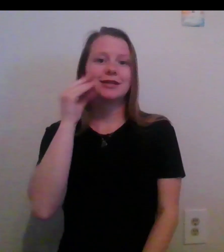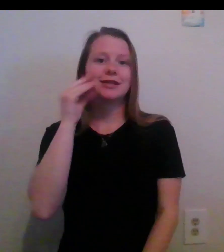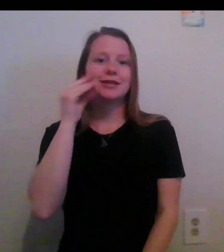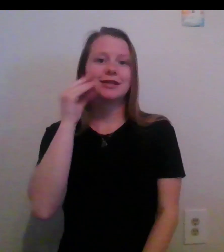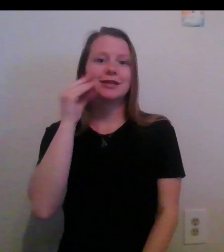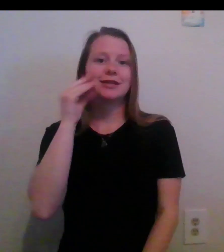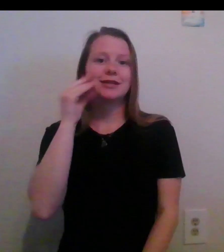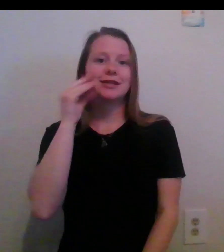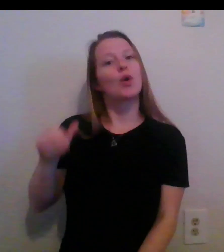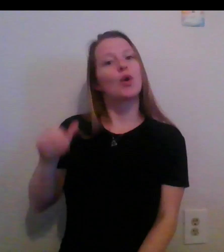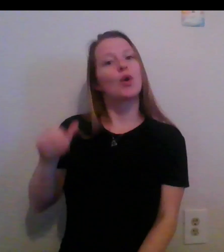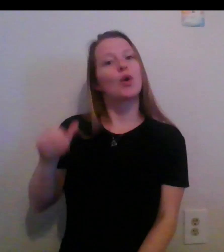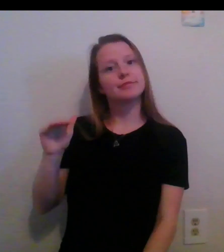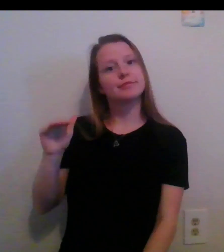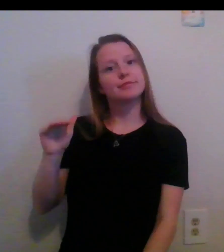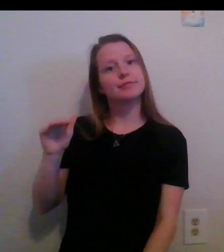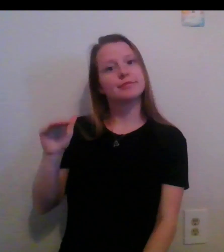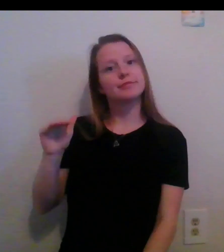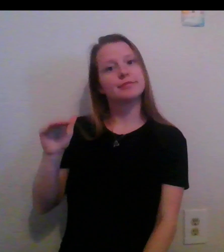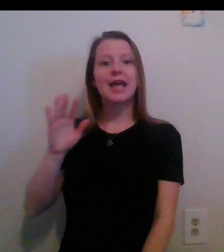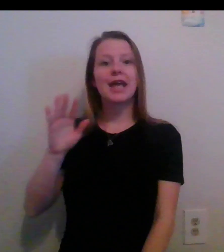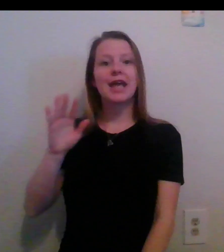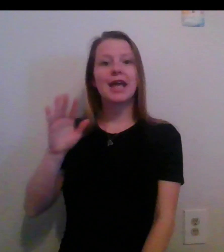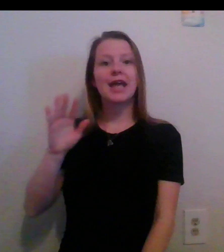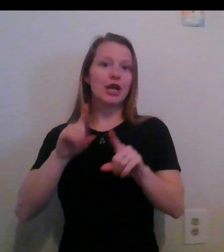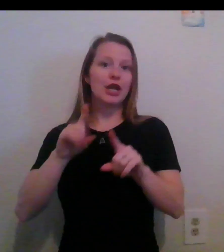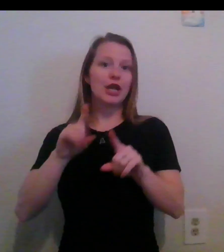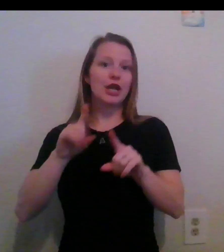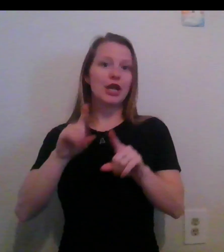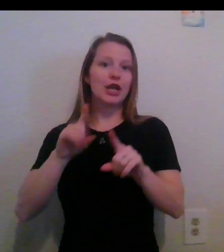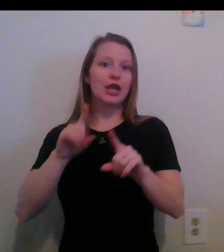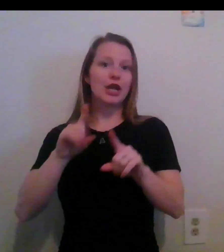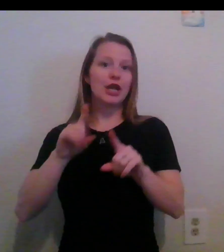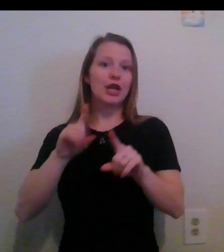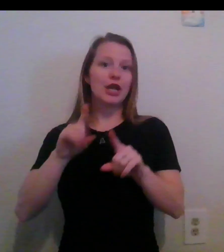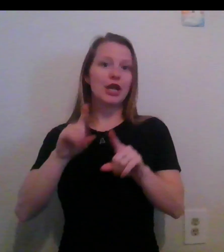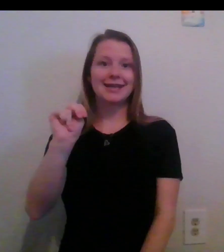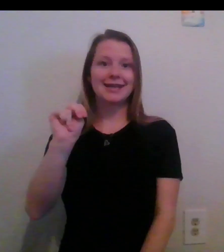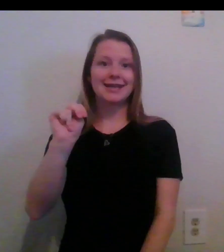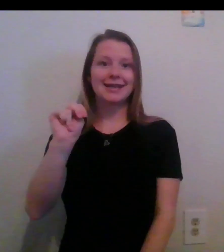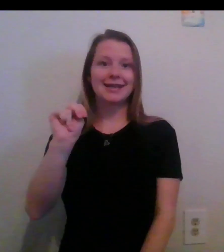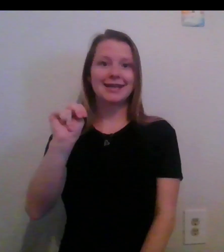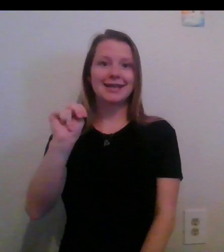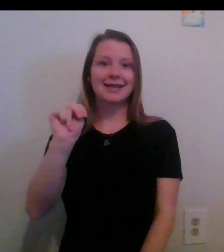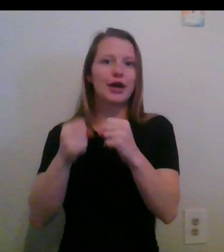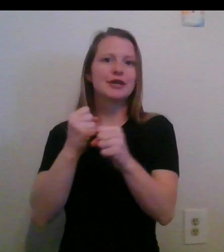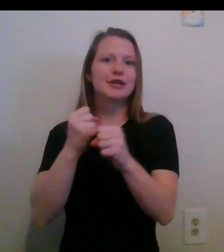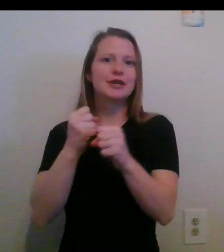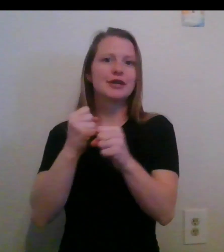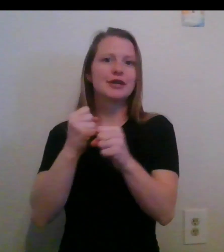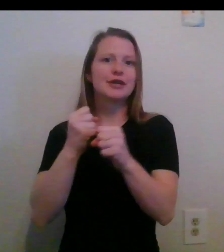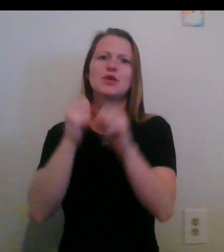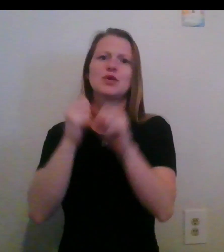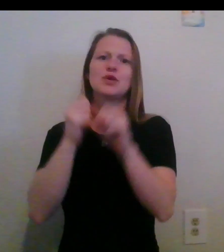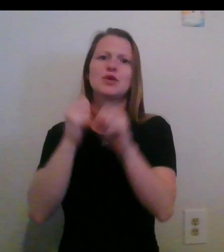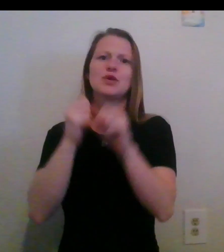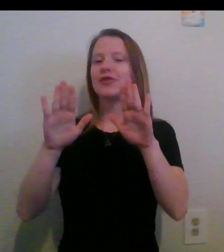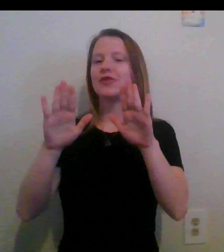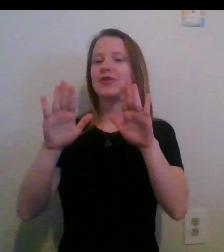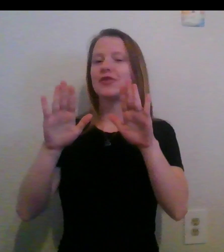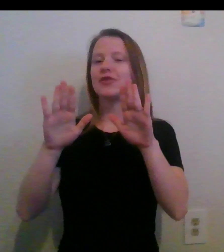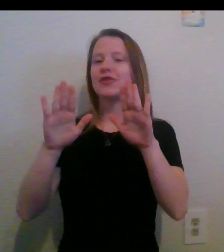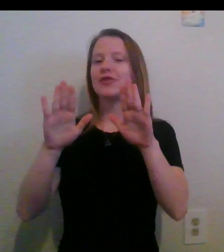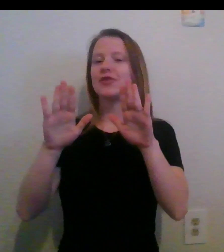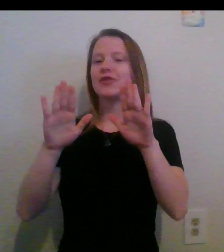As you approach your teenage years, wonderful things are beginning to happen to your body. These changes are what physically